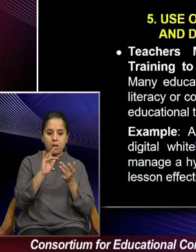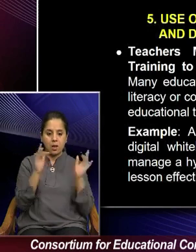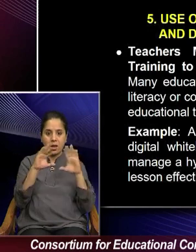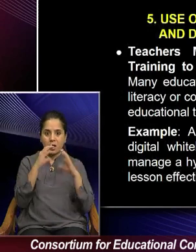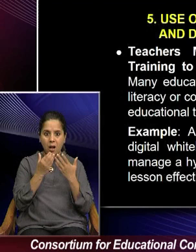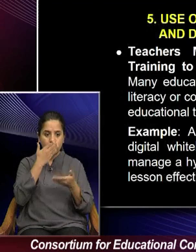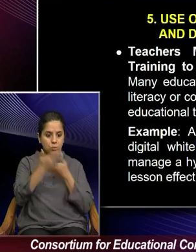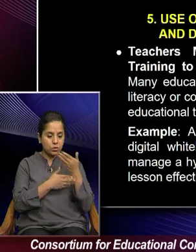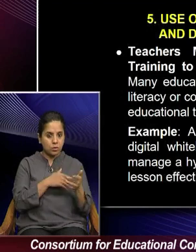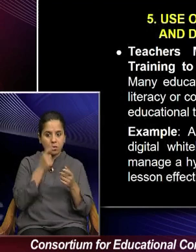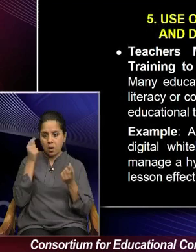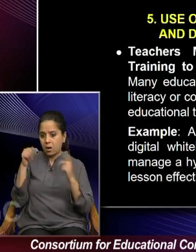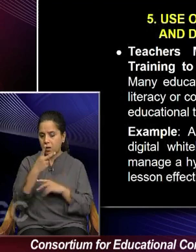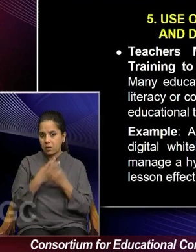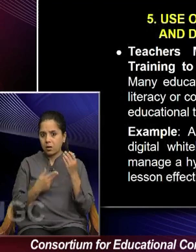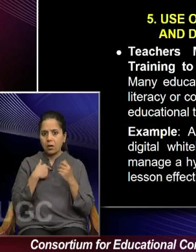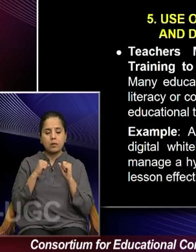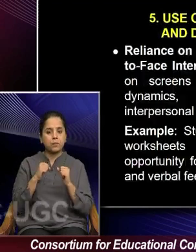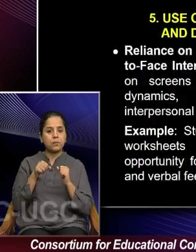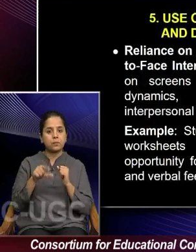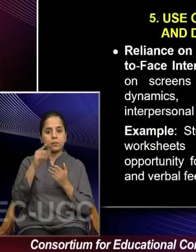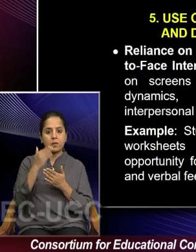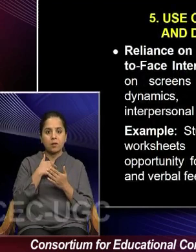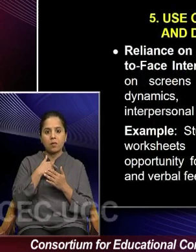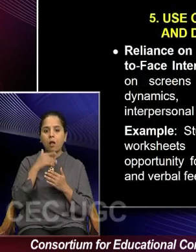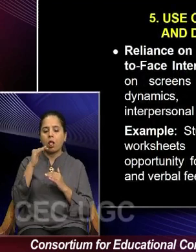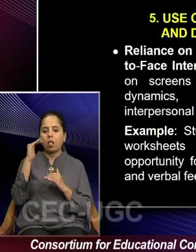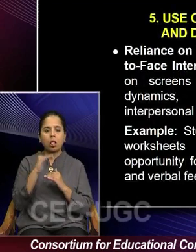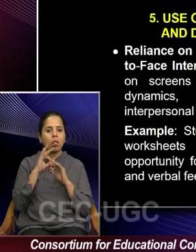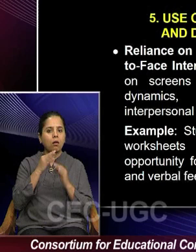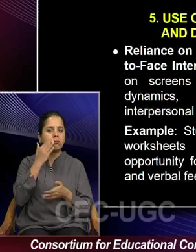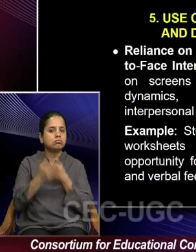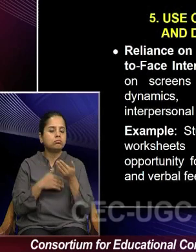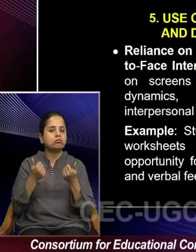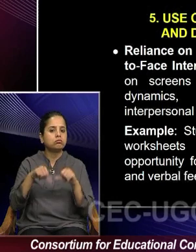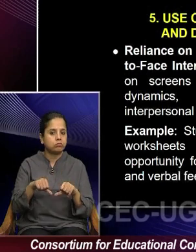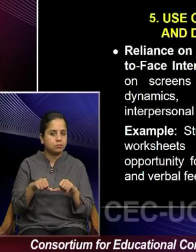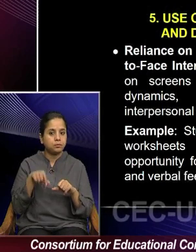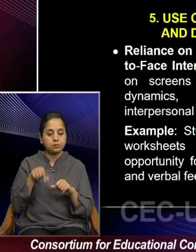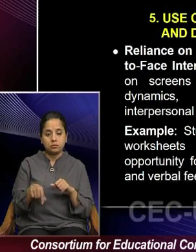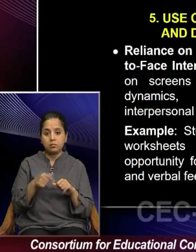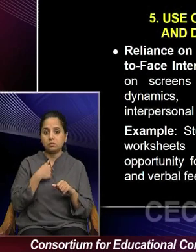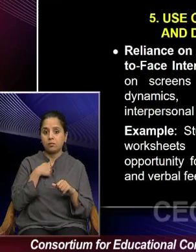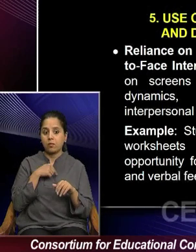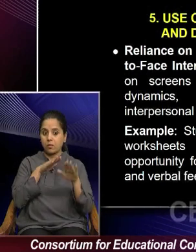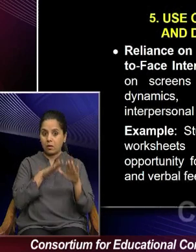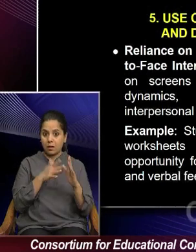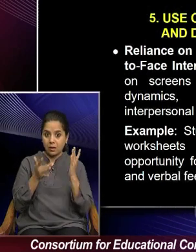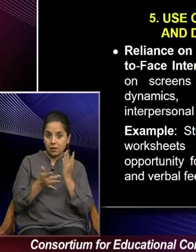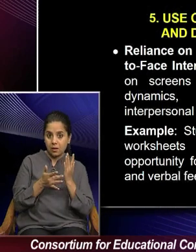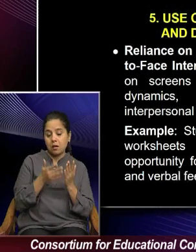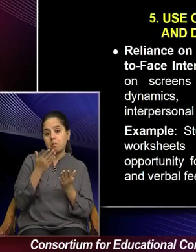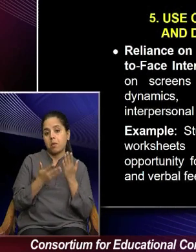classroom, reducing the lesson effectiveness. Reliance on tech